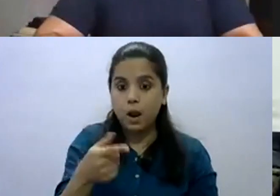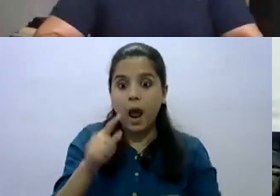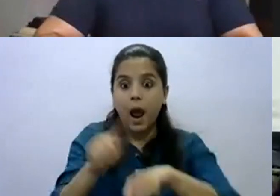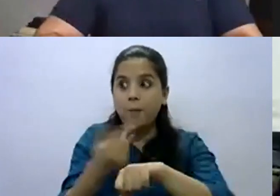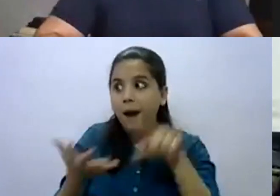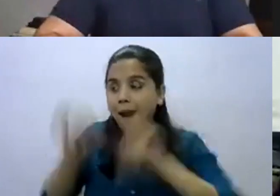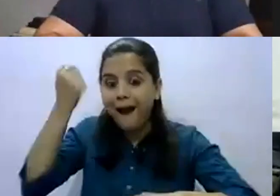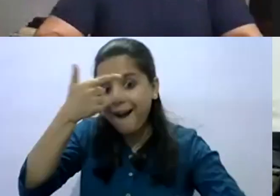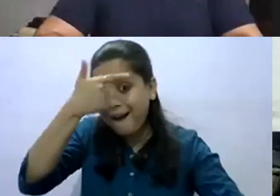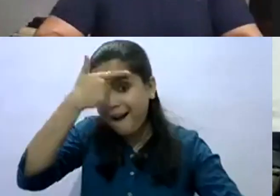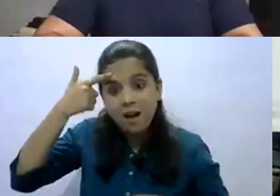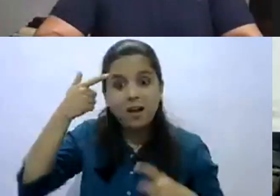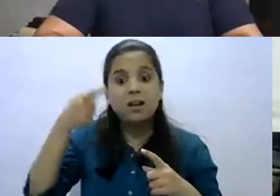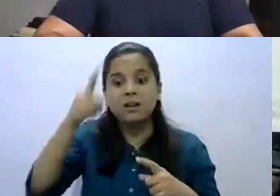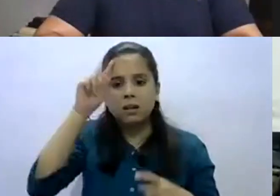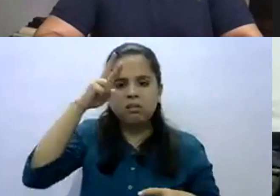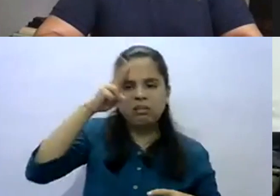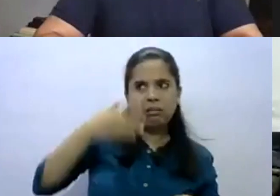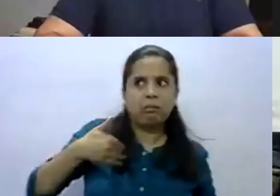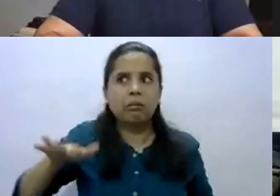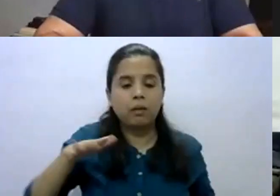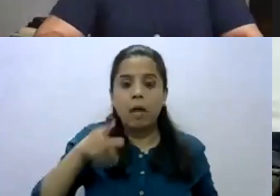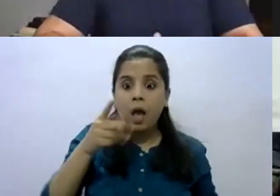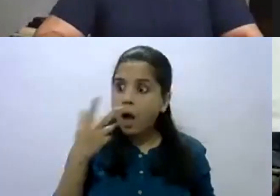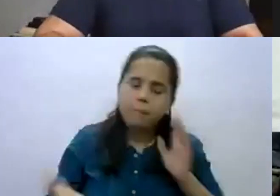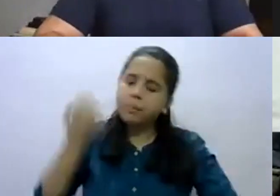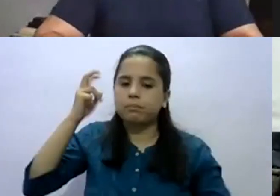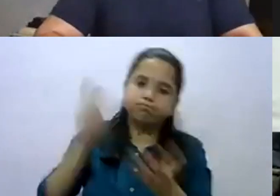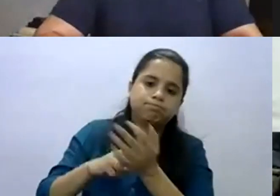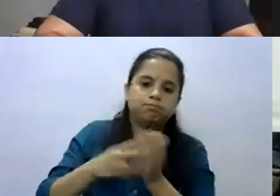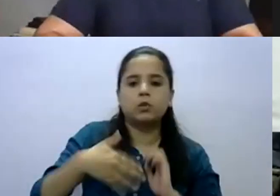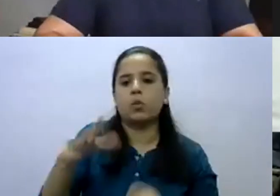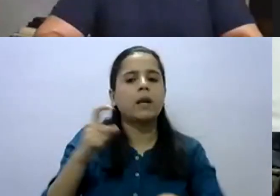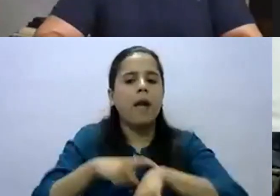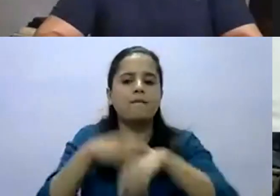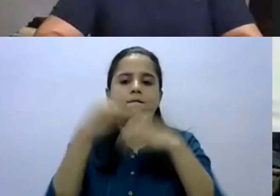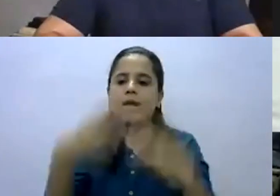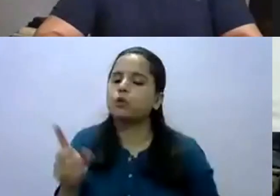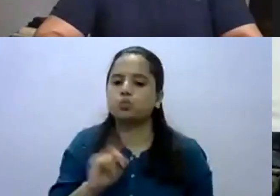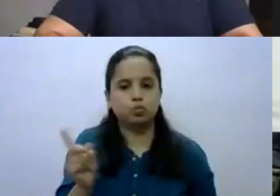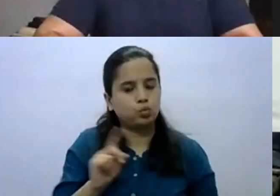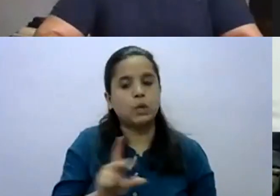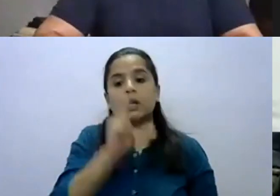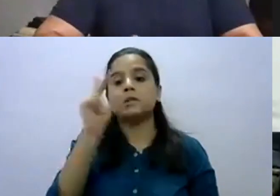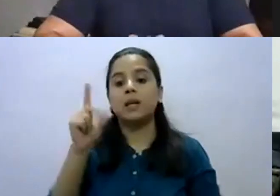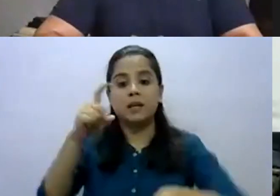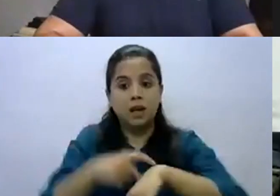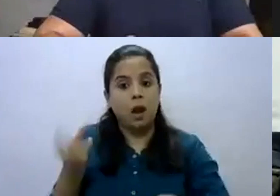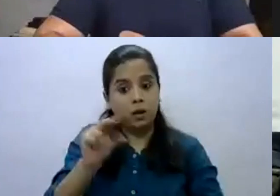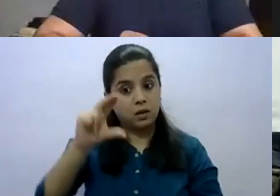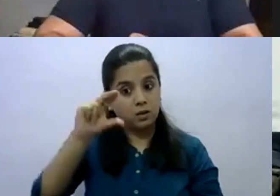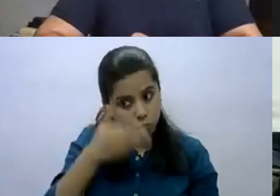take a vaccine, you should not be in doubt whether I should take or not, because you can't waste time. Second time, when will you get the slot? You don't